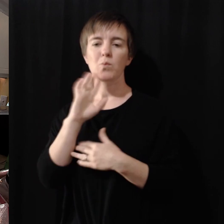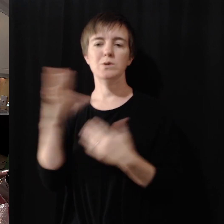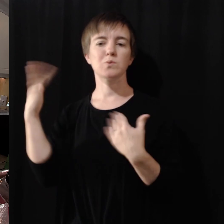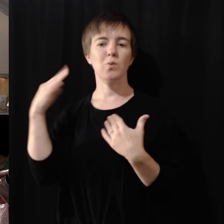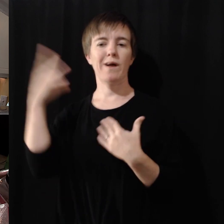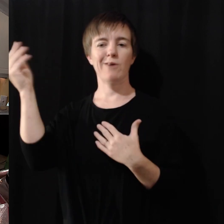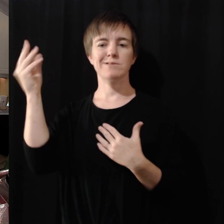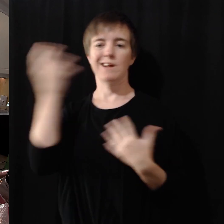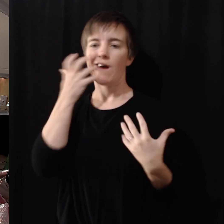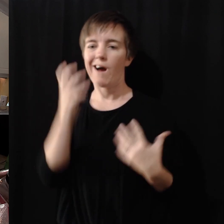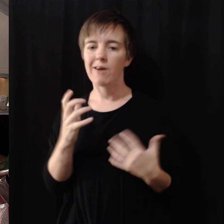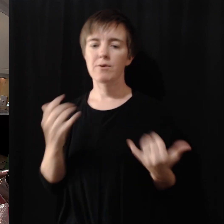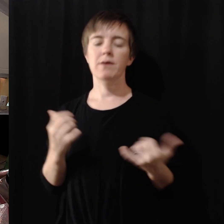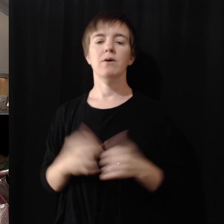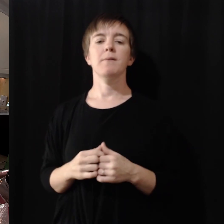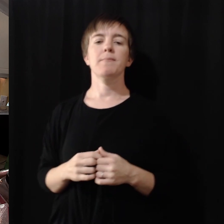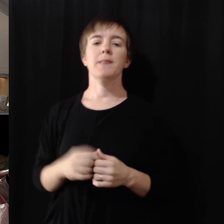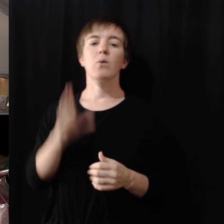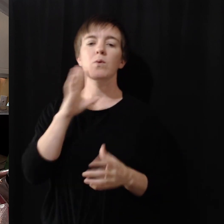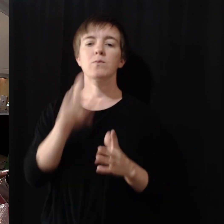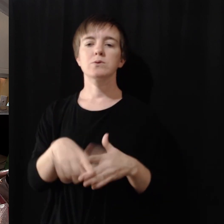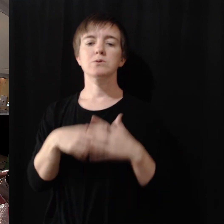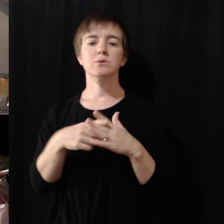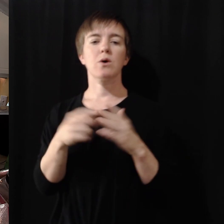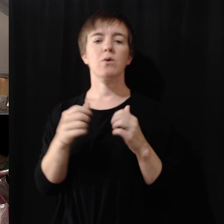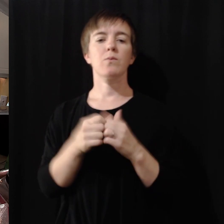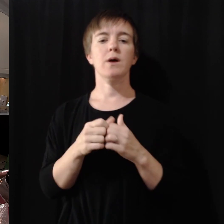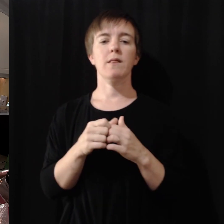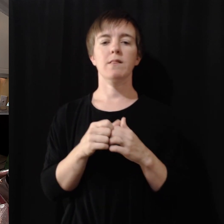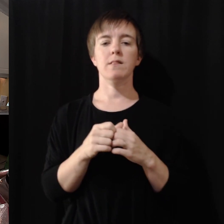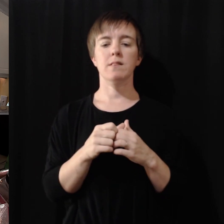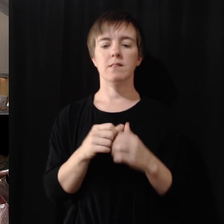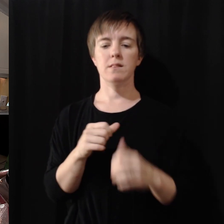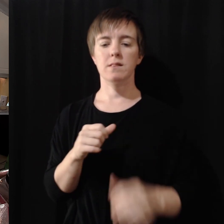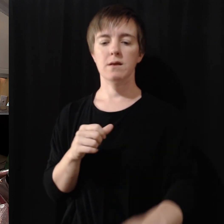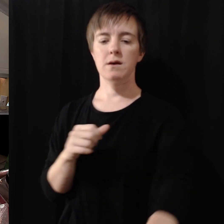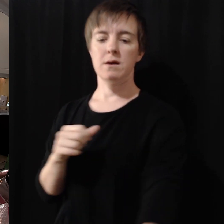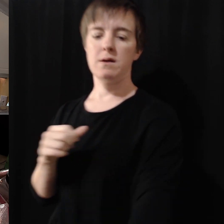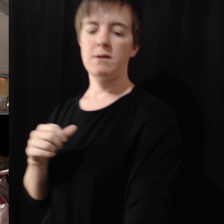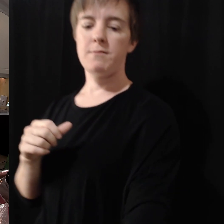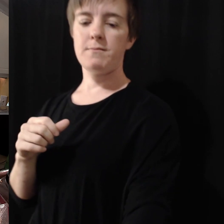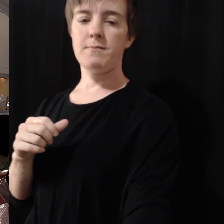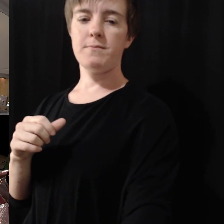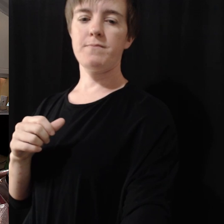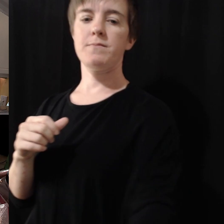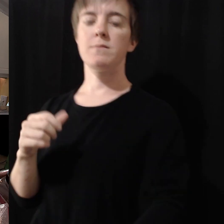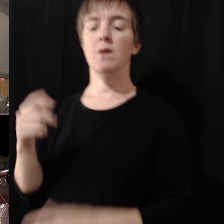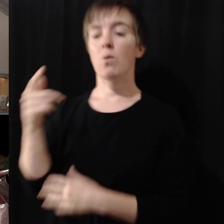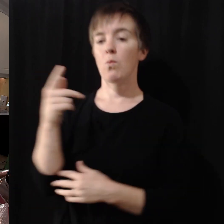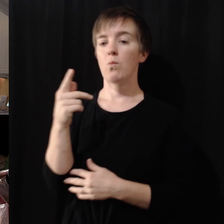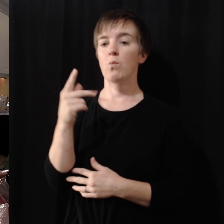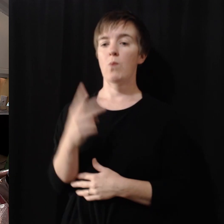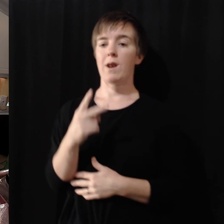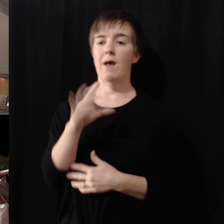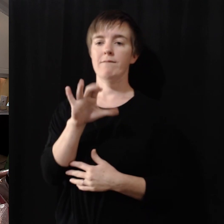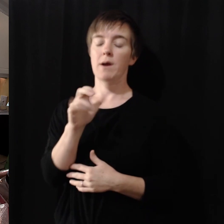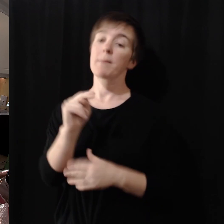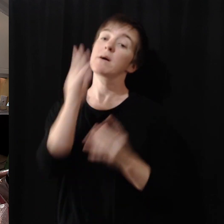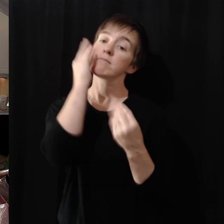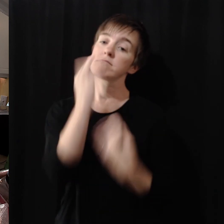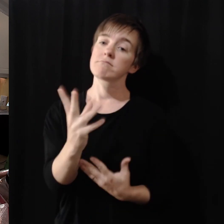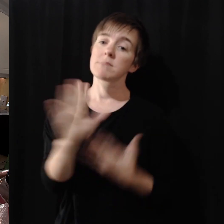So we are going to start off with, we're going to do a half a cup-ish. All of